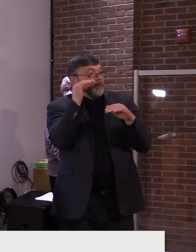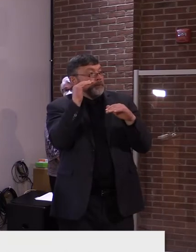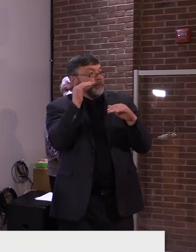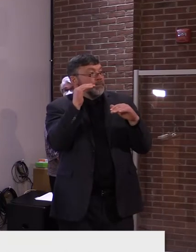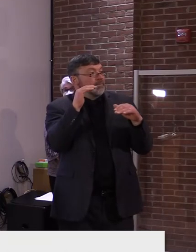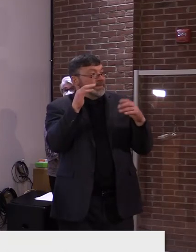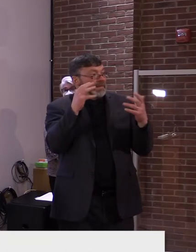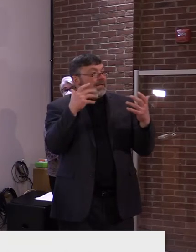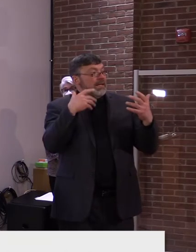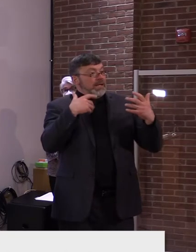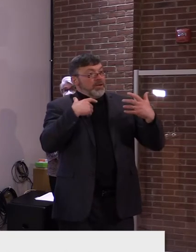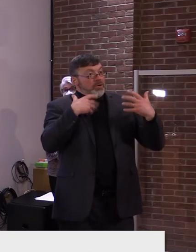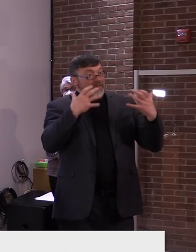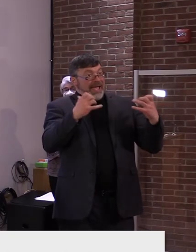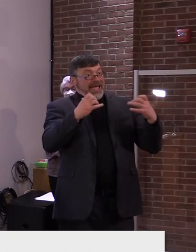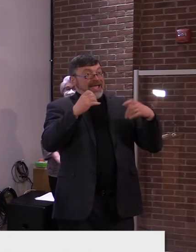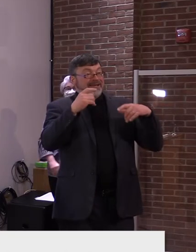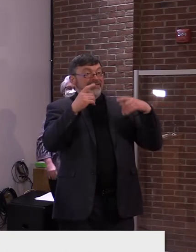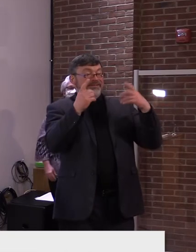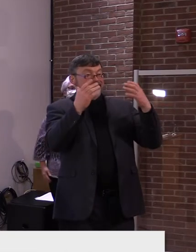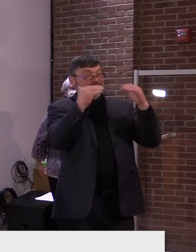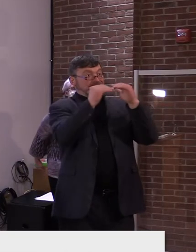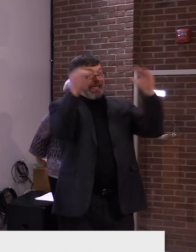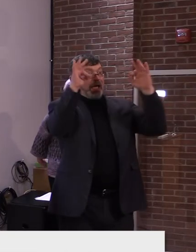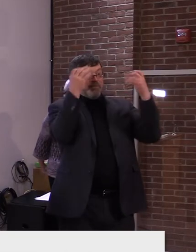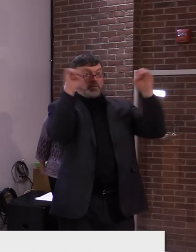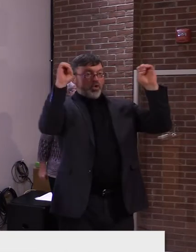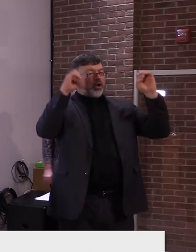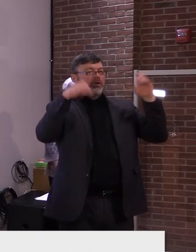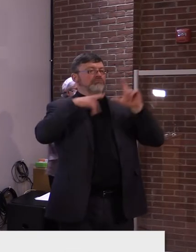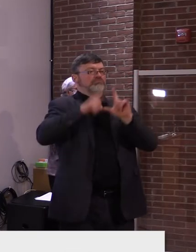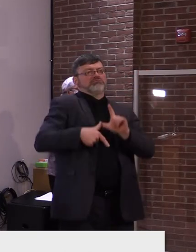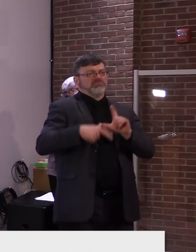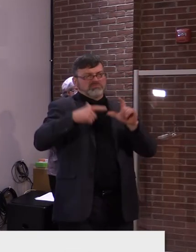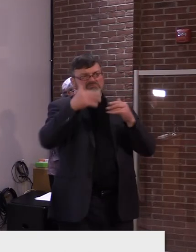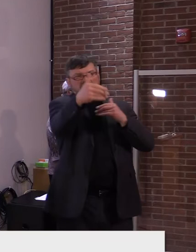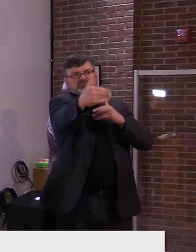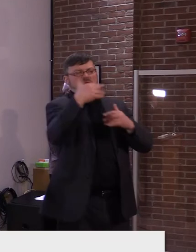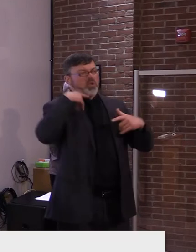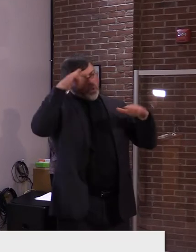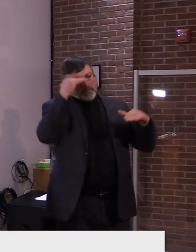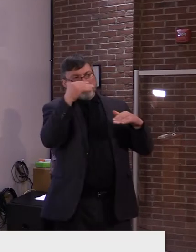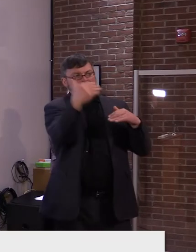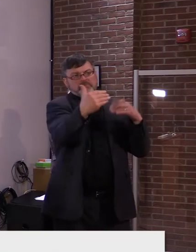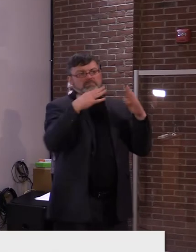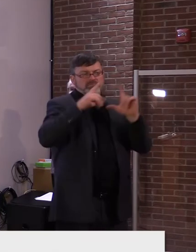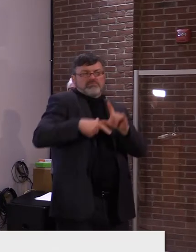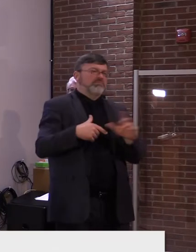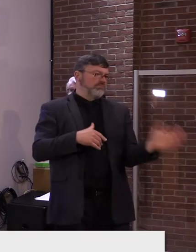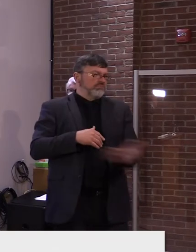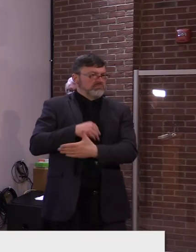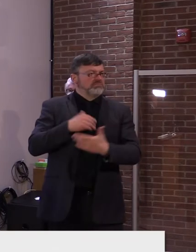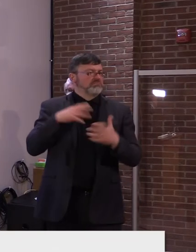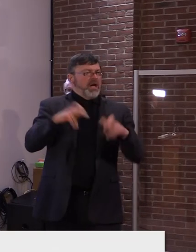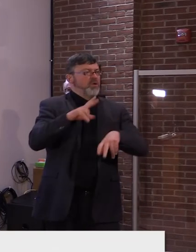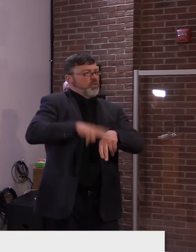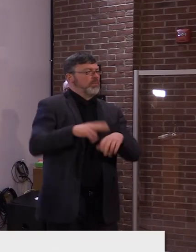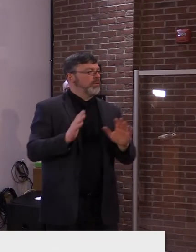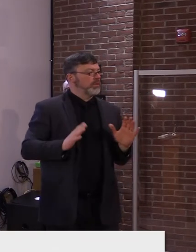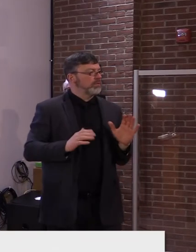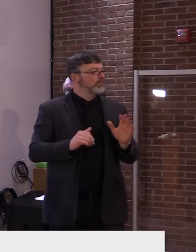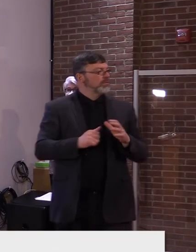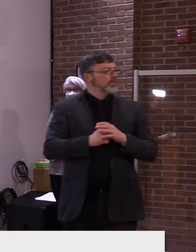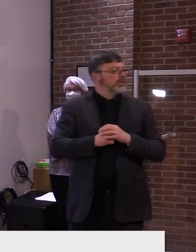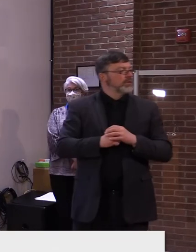Okay. So this wouldn't be so much denying service as you need to wear a mask and social distance and that sort of thing.